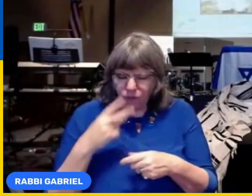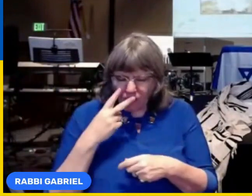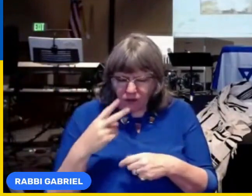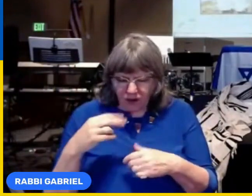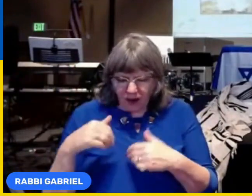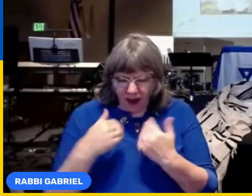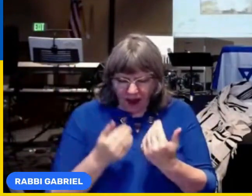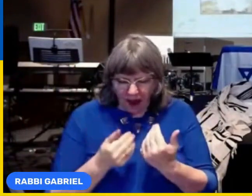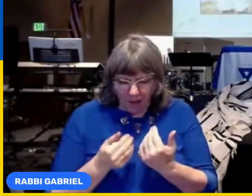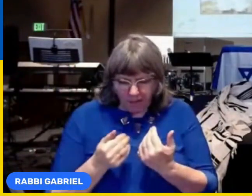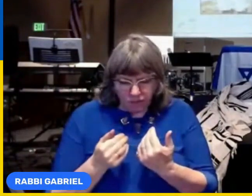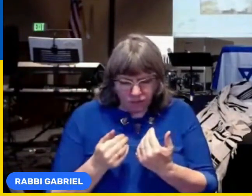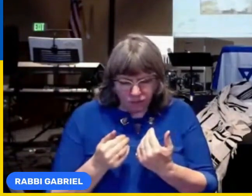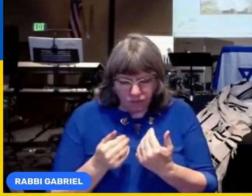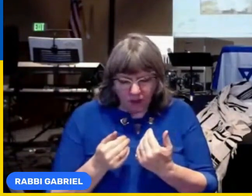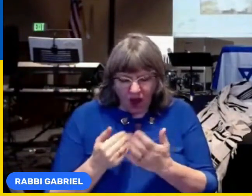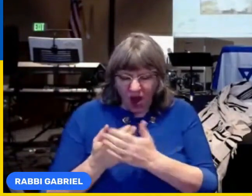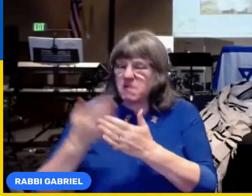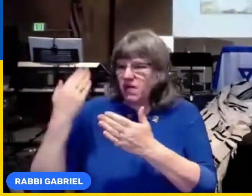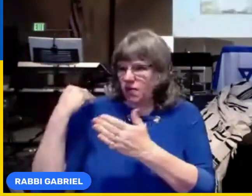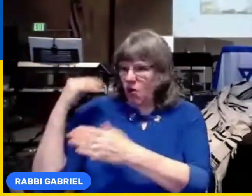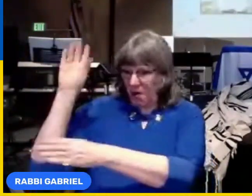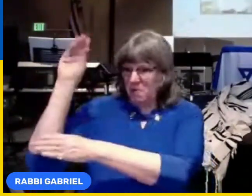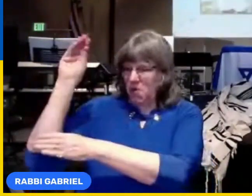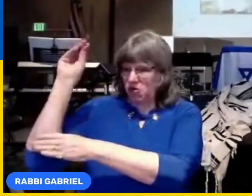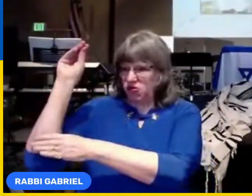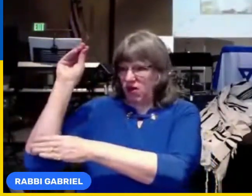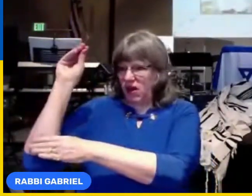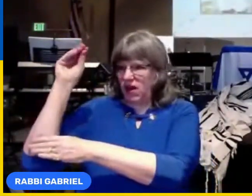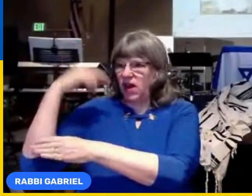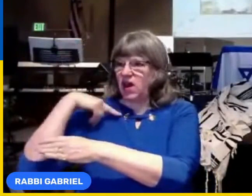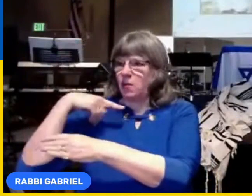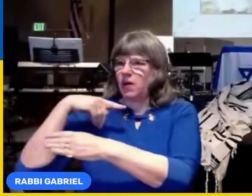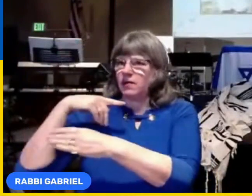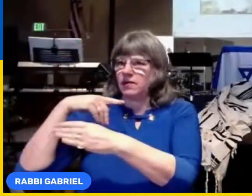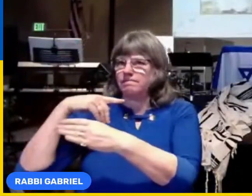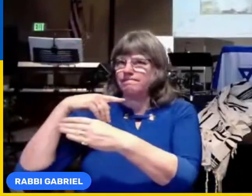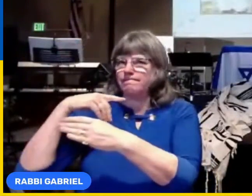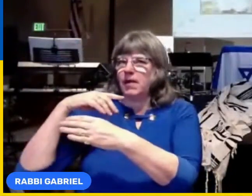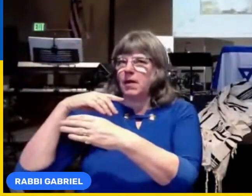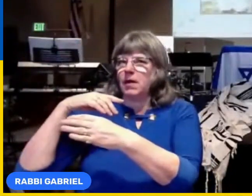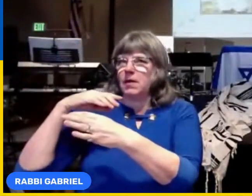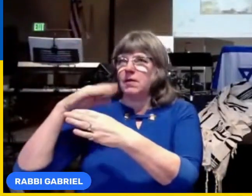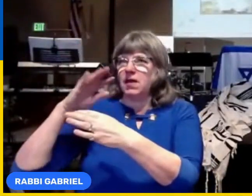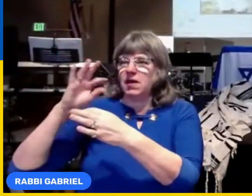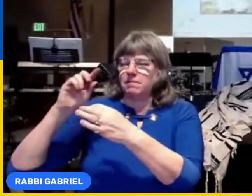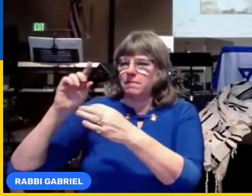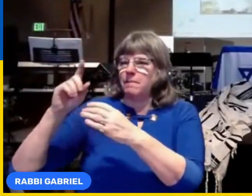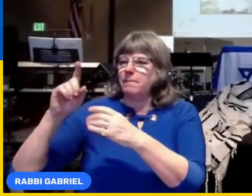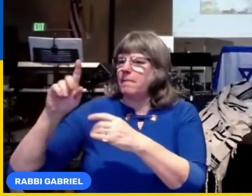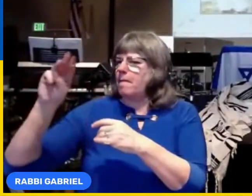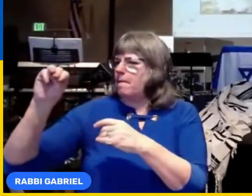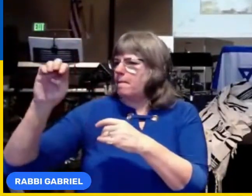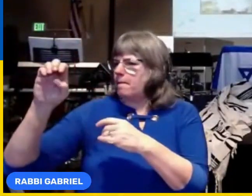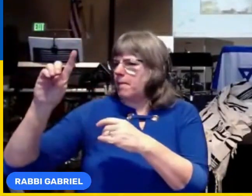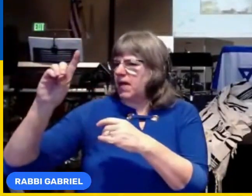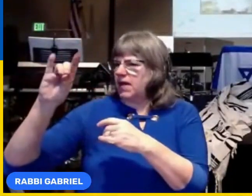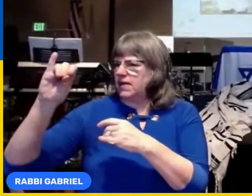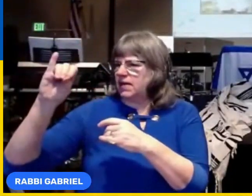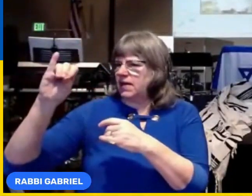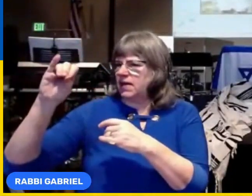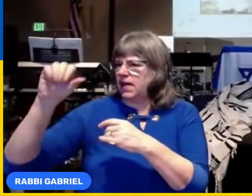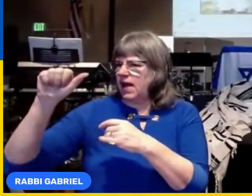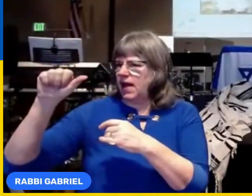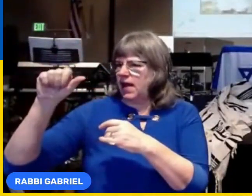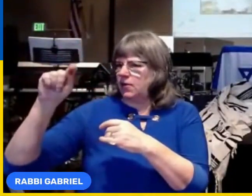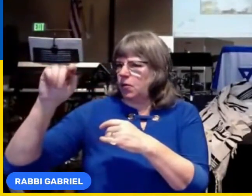To hear the very voice of Hashem is an awesome experience. The prophets